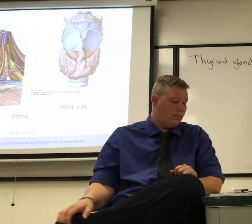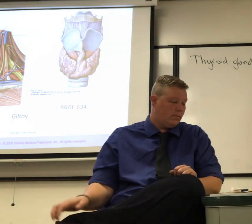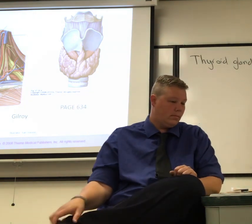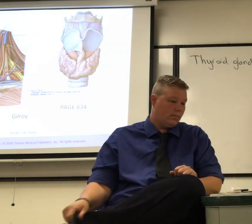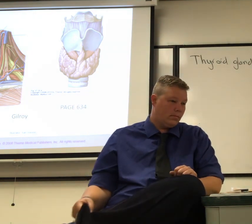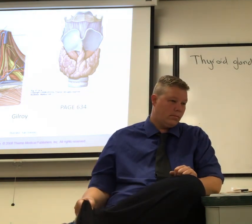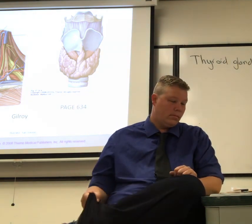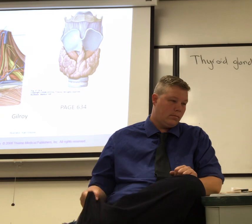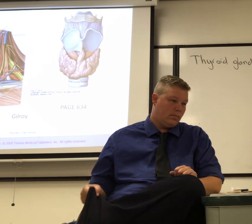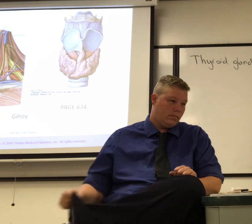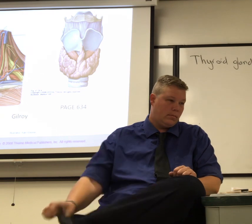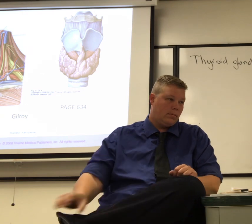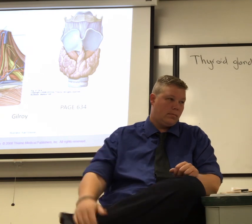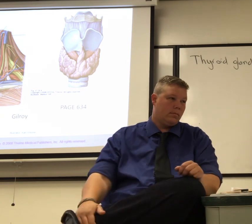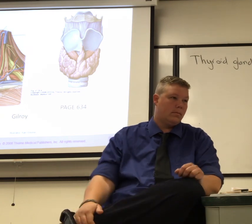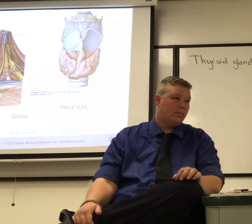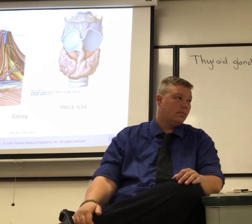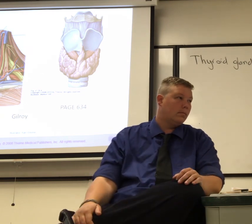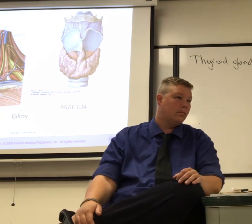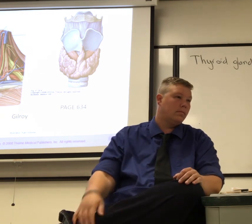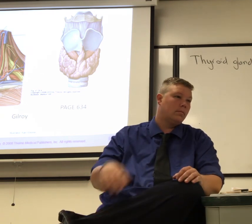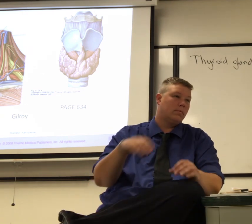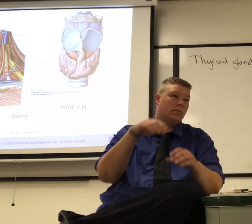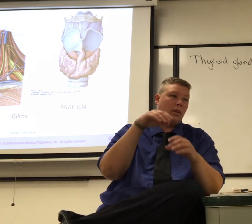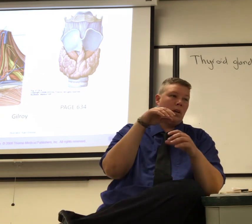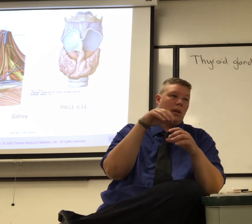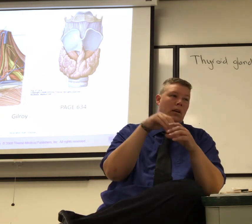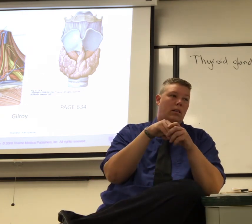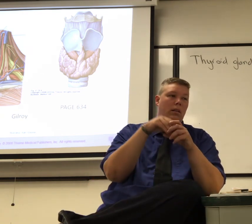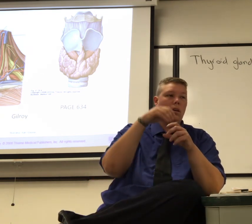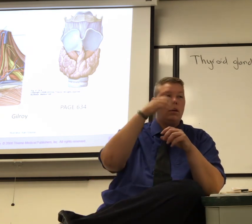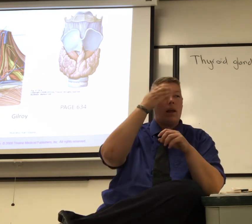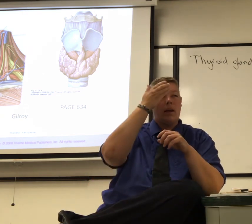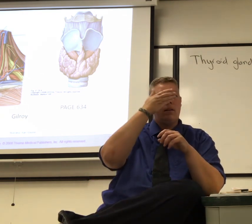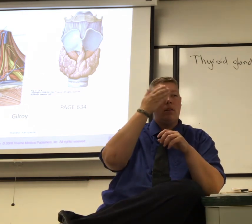the anterior neck region.